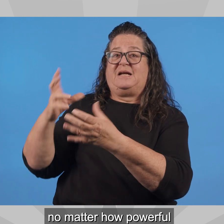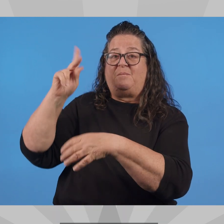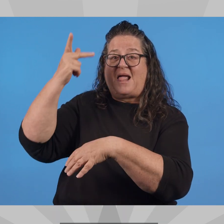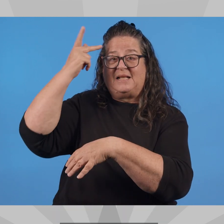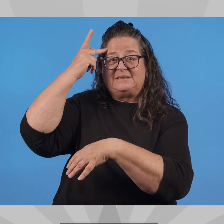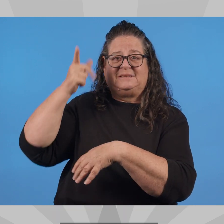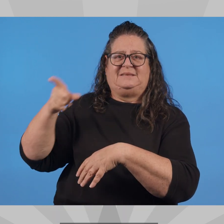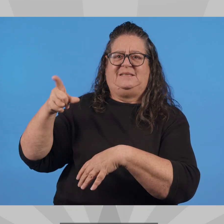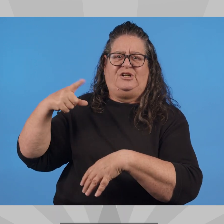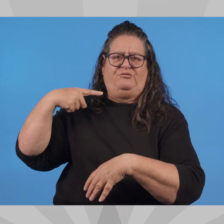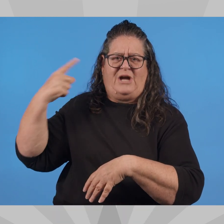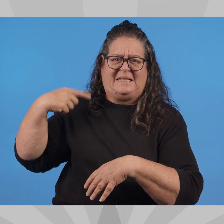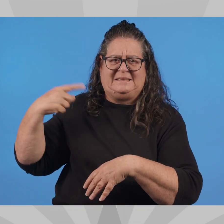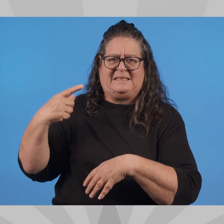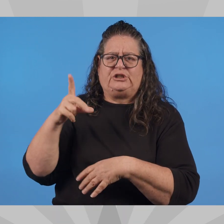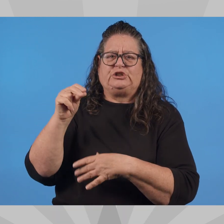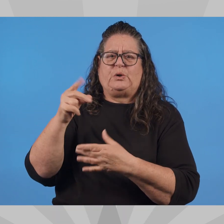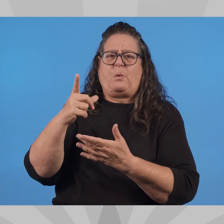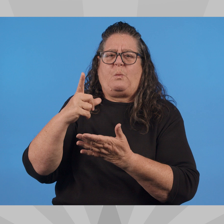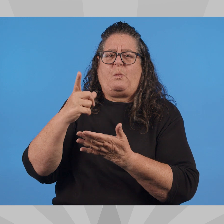interest is on the other side.